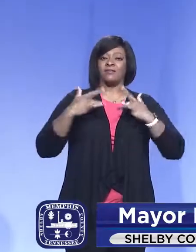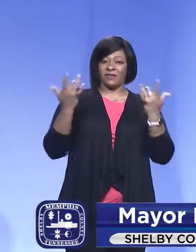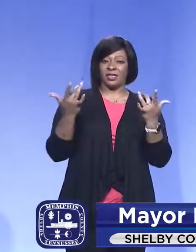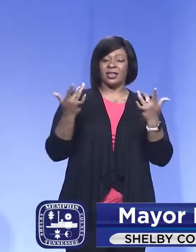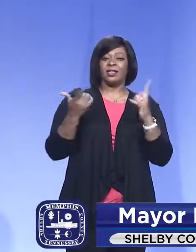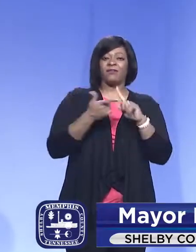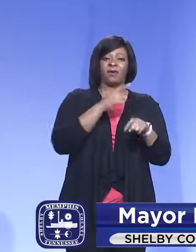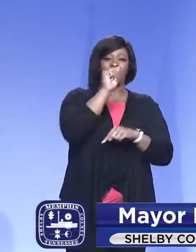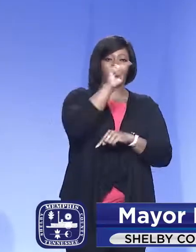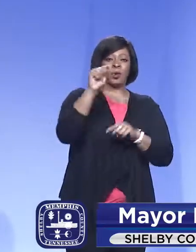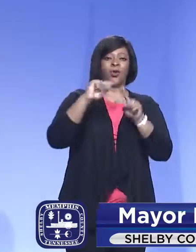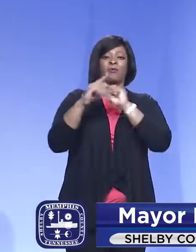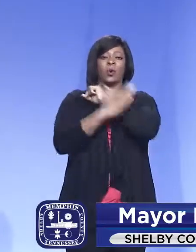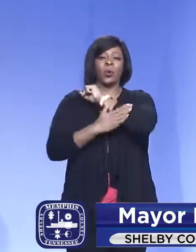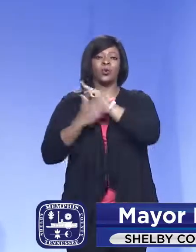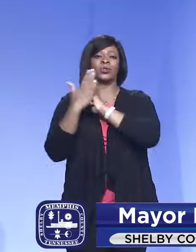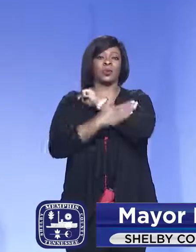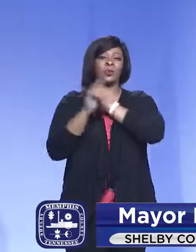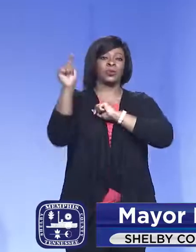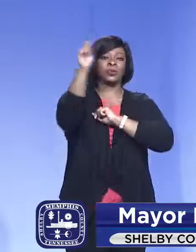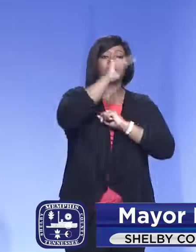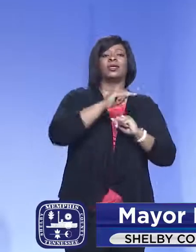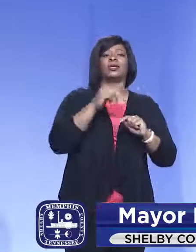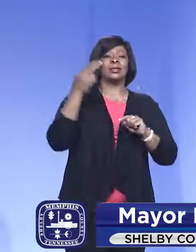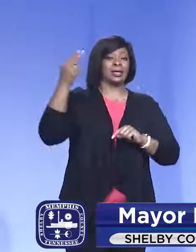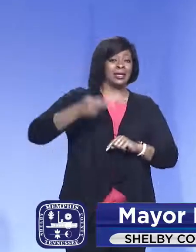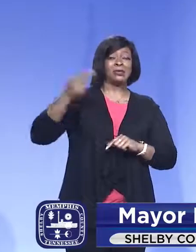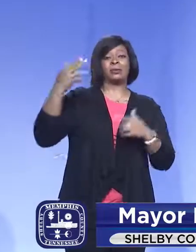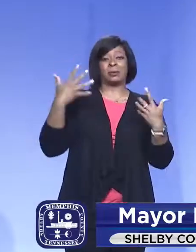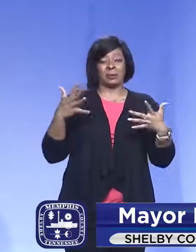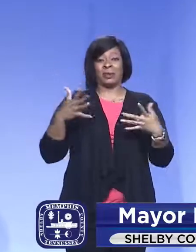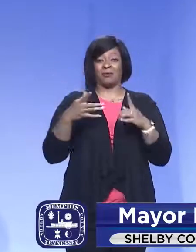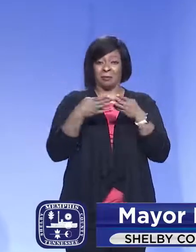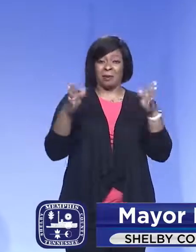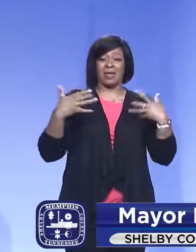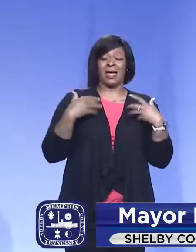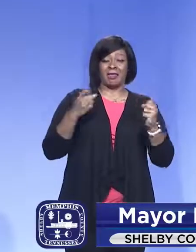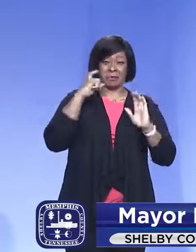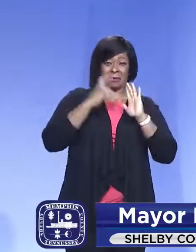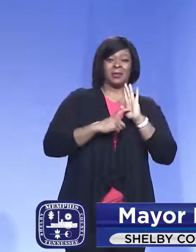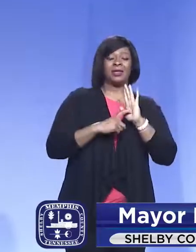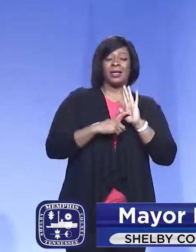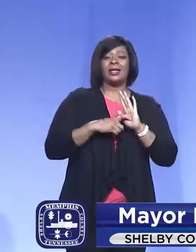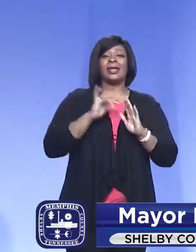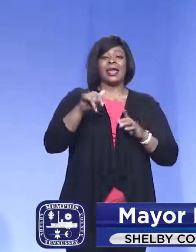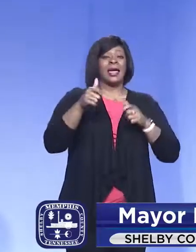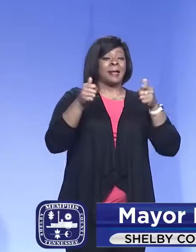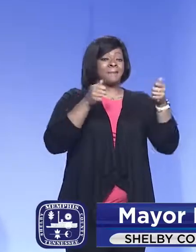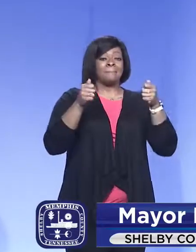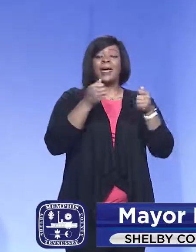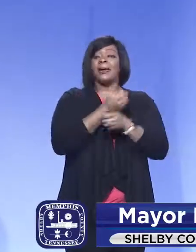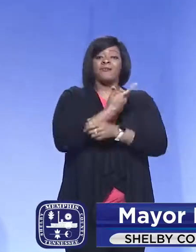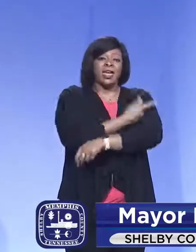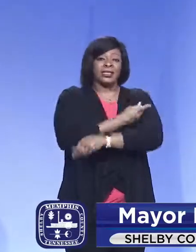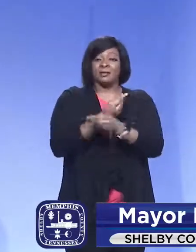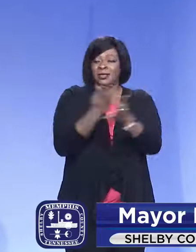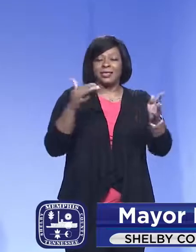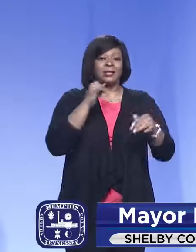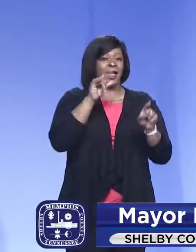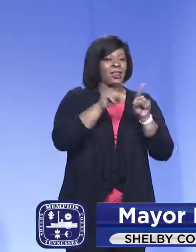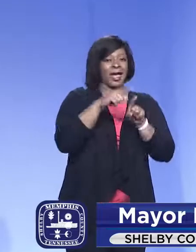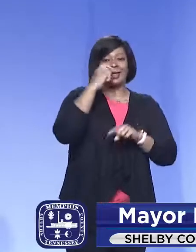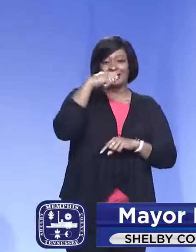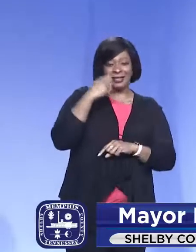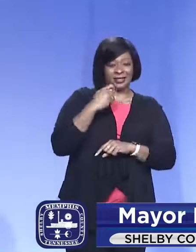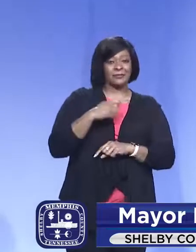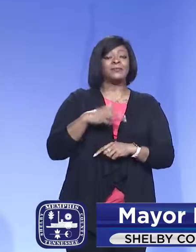from coast to coast, probably in the history of public health. Vaccine administration is not like testing. Recall that when it came